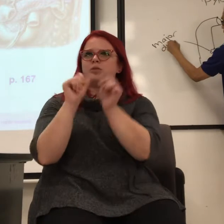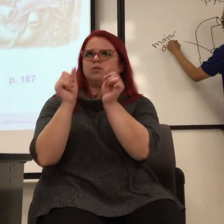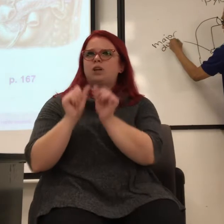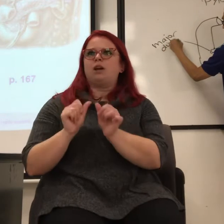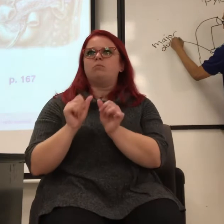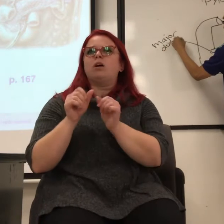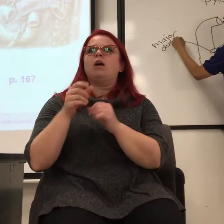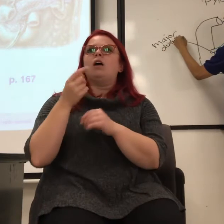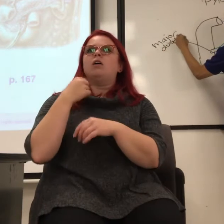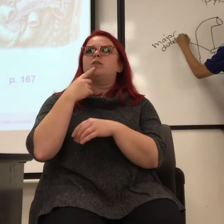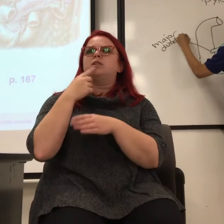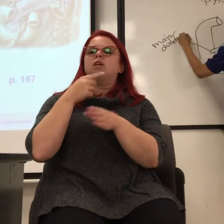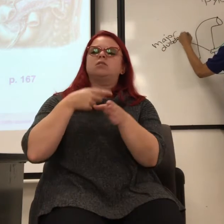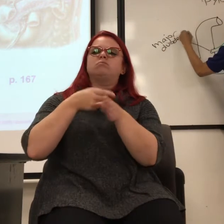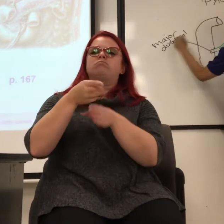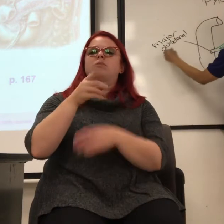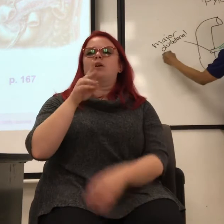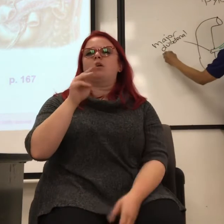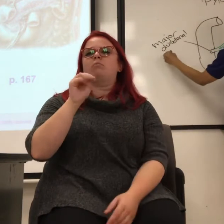duodenal